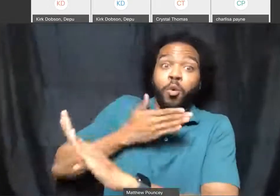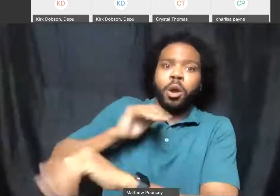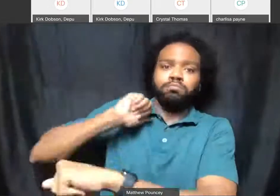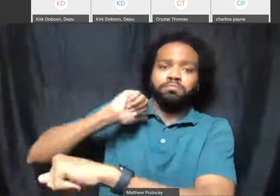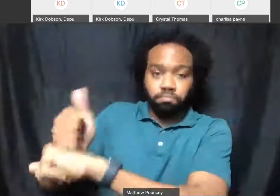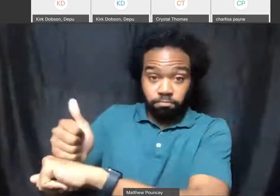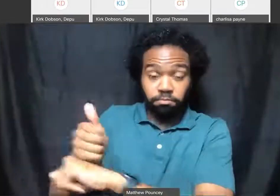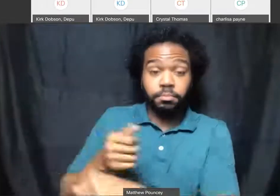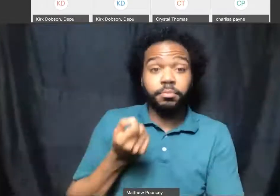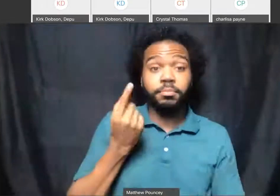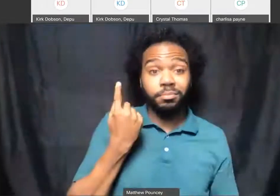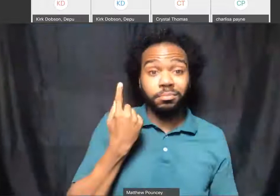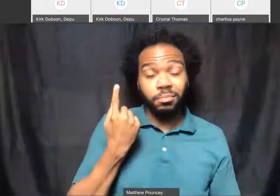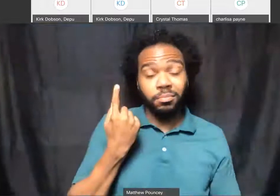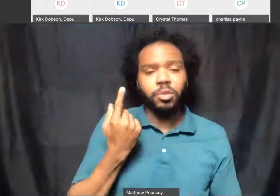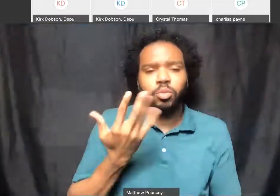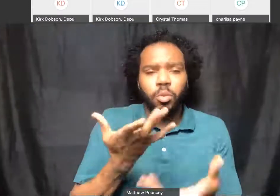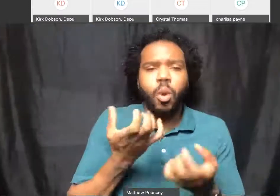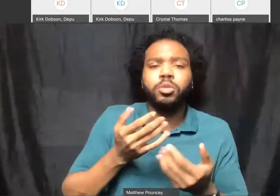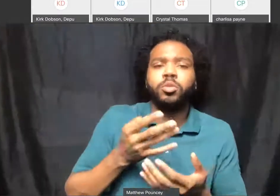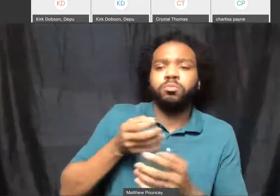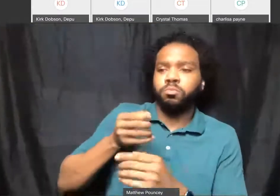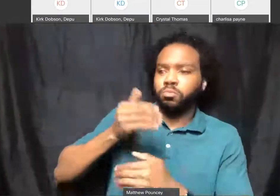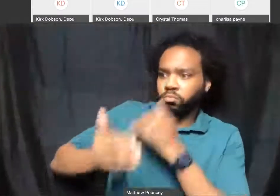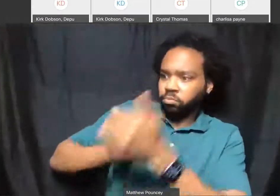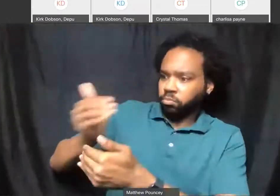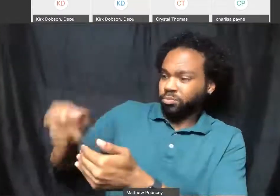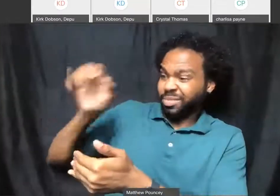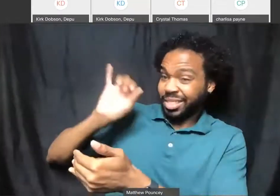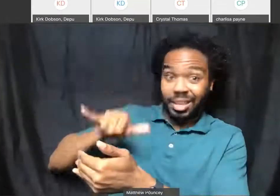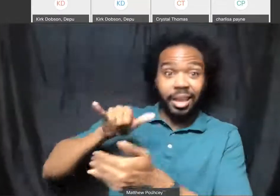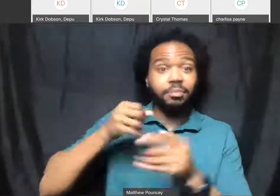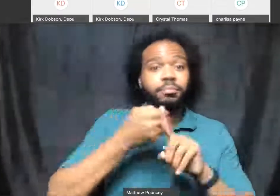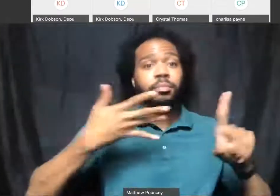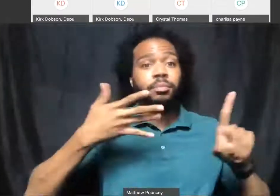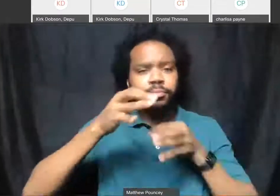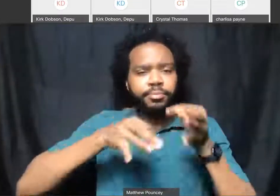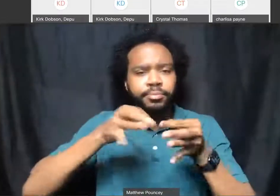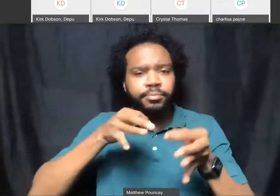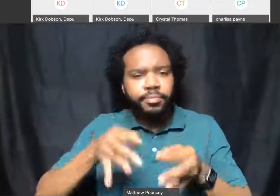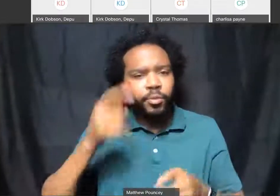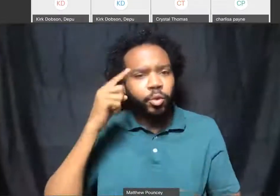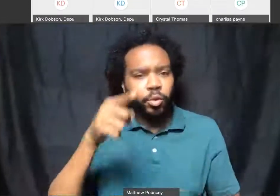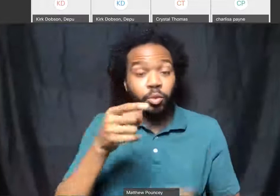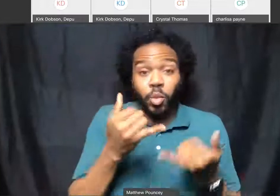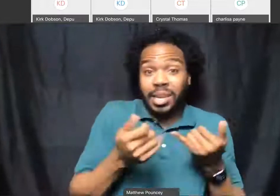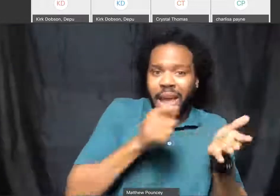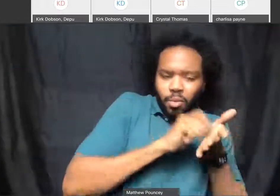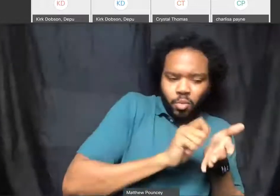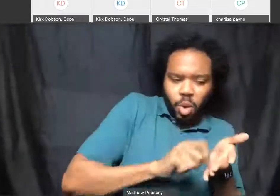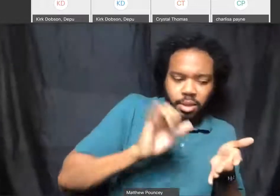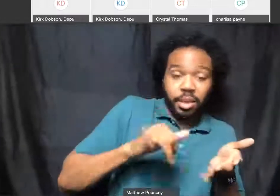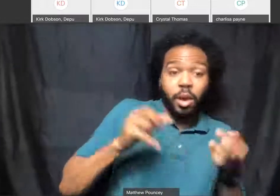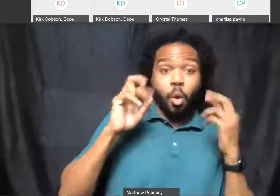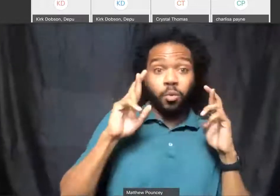to sort of walk through what those are. And we're drafting this, and I hope that this guidance will come